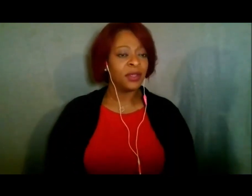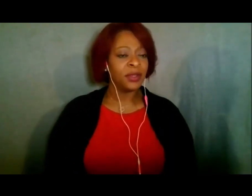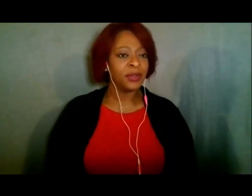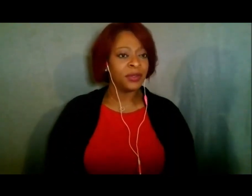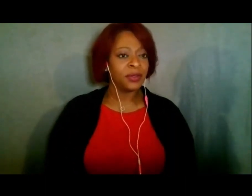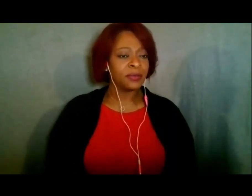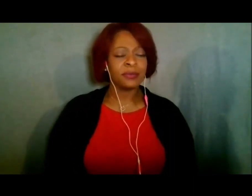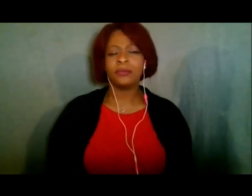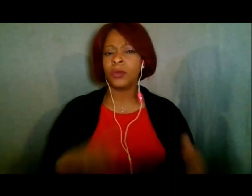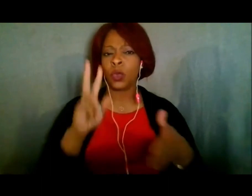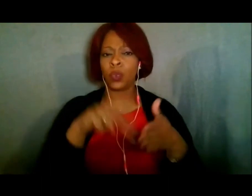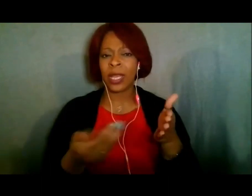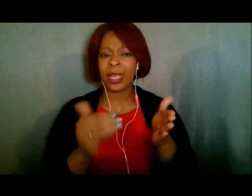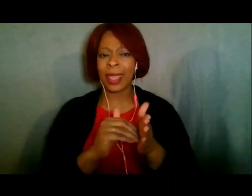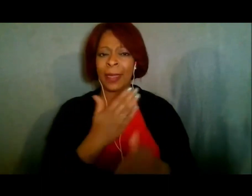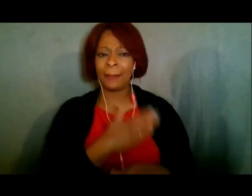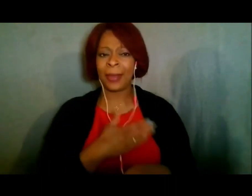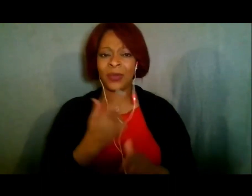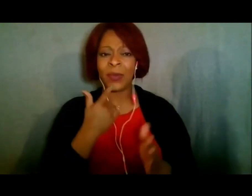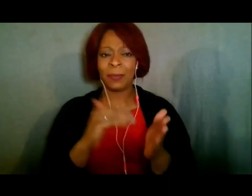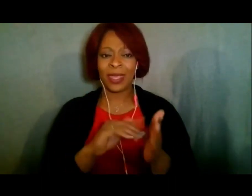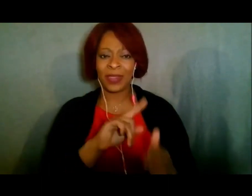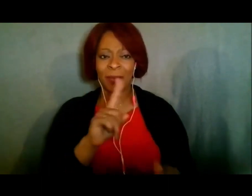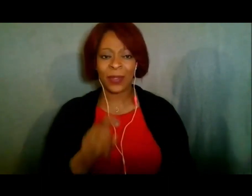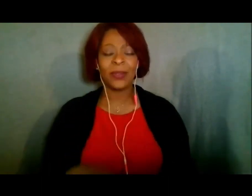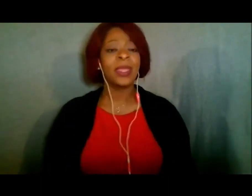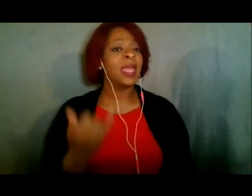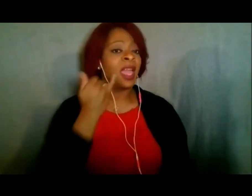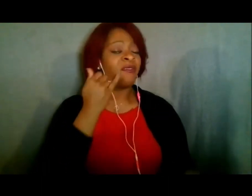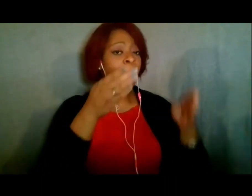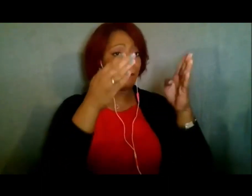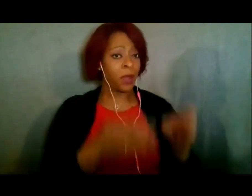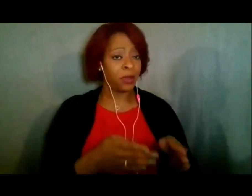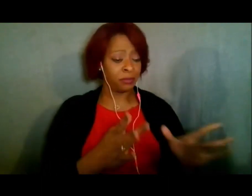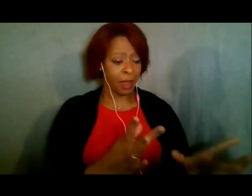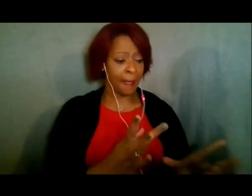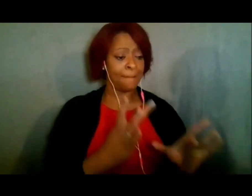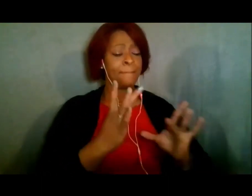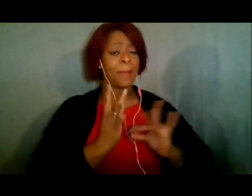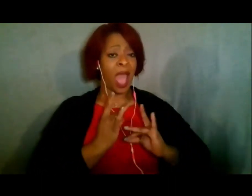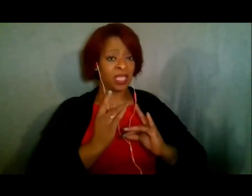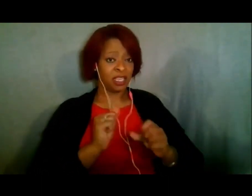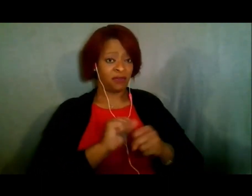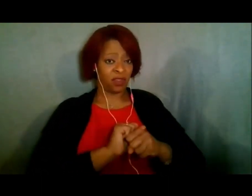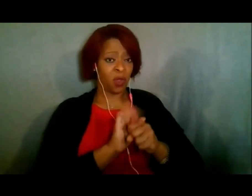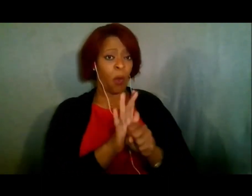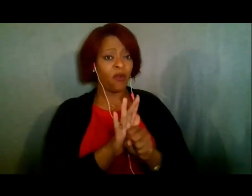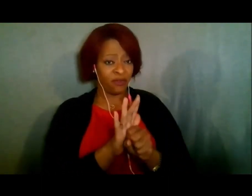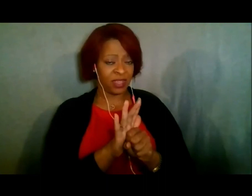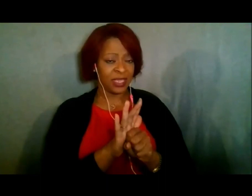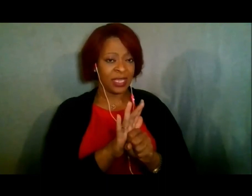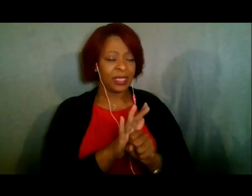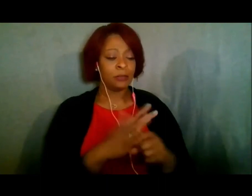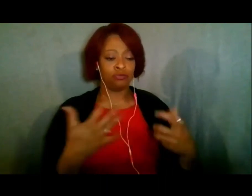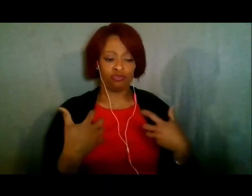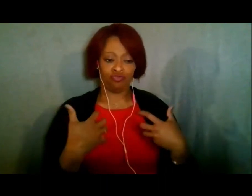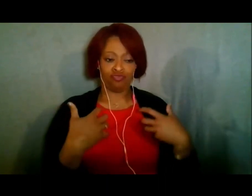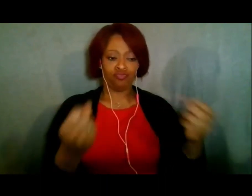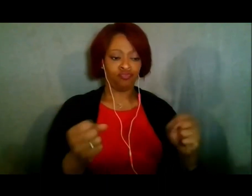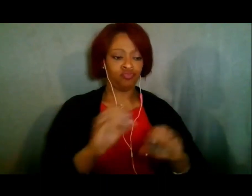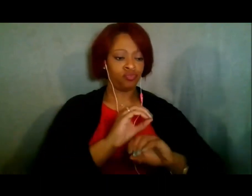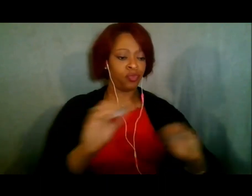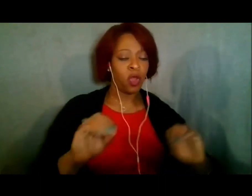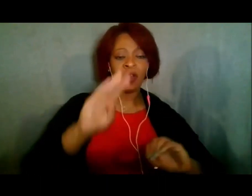Can you read that again? If a person has tested positive for COVID-19 but has recovered, no longer has